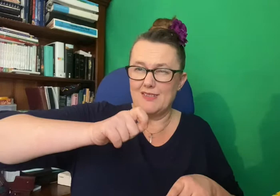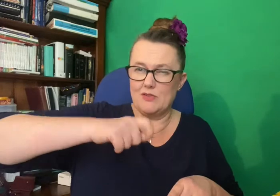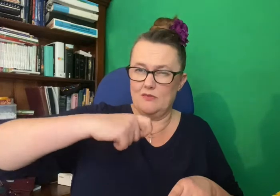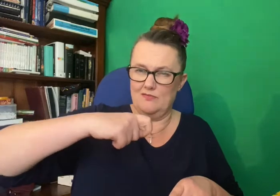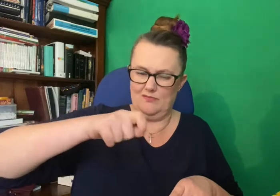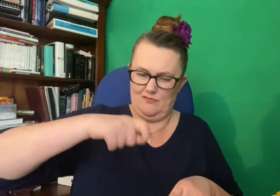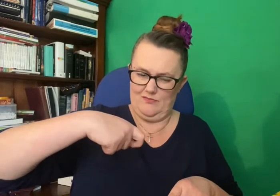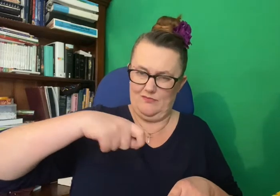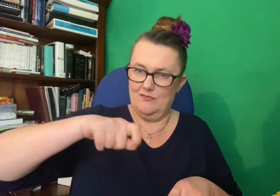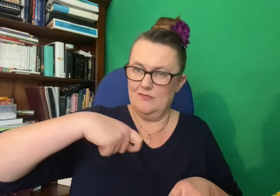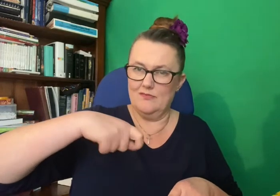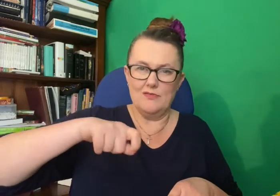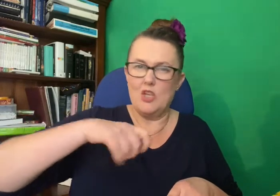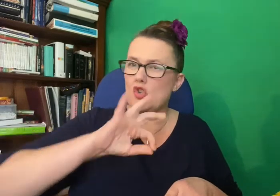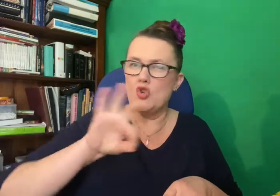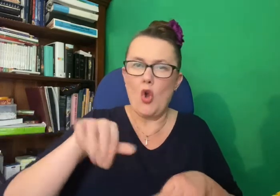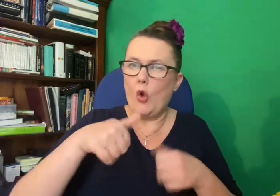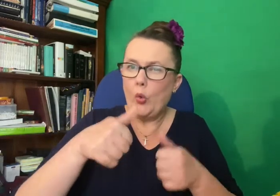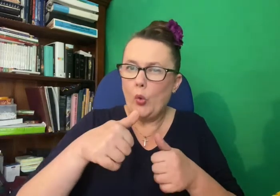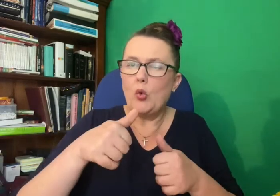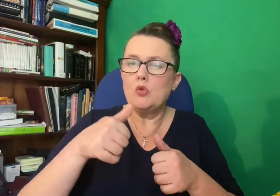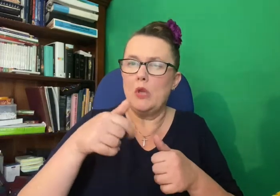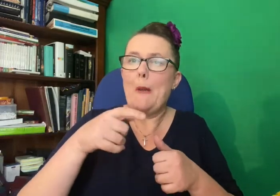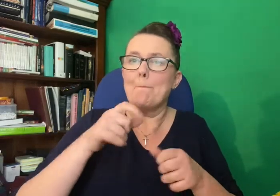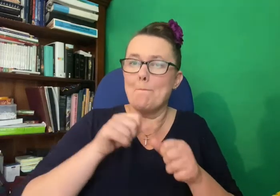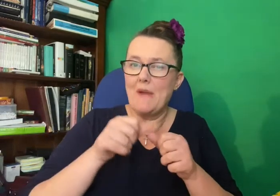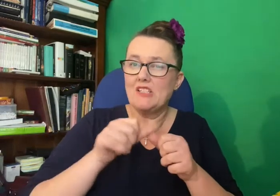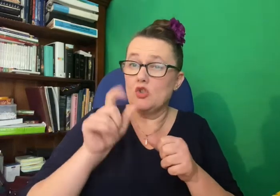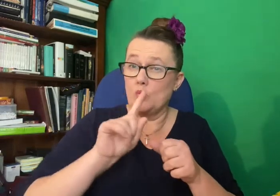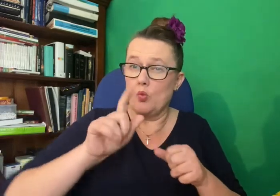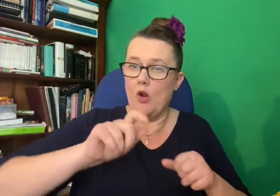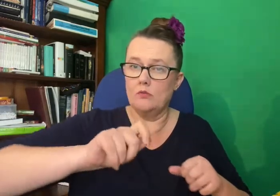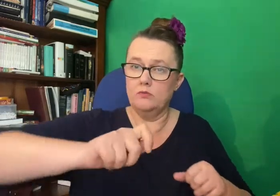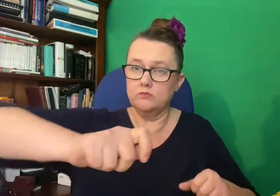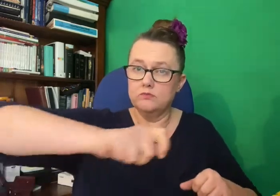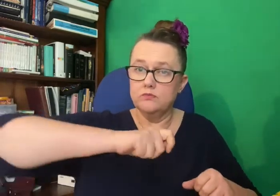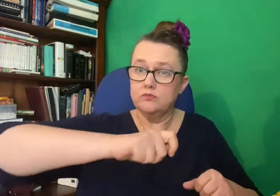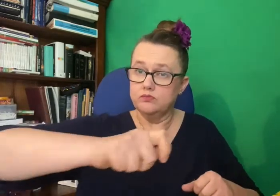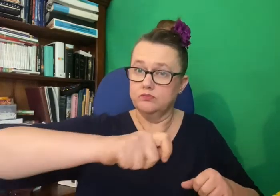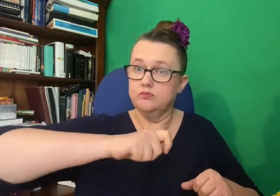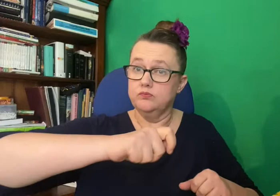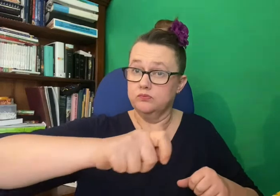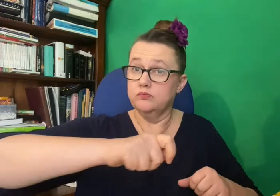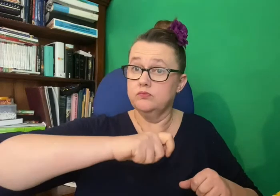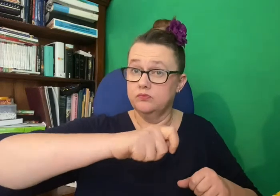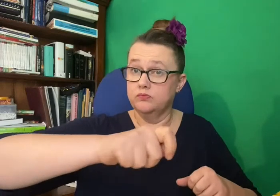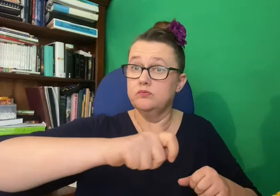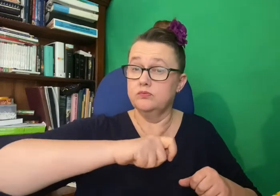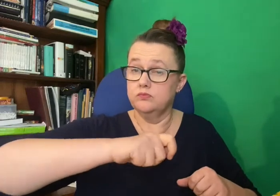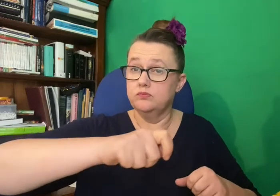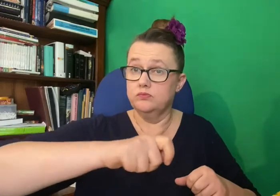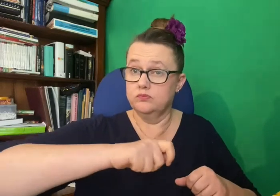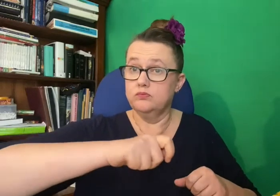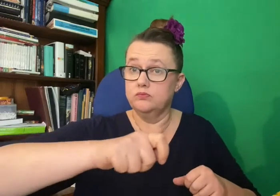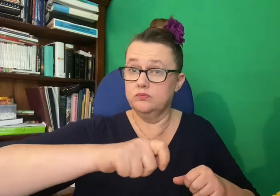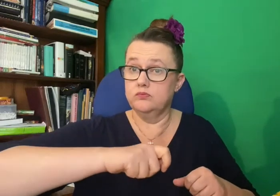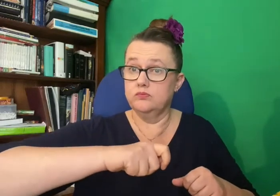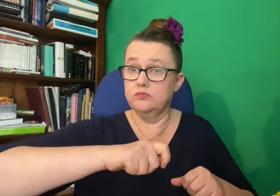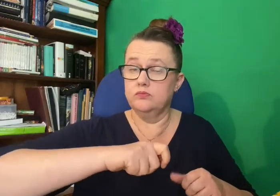And also remember, when you hold your pencil, for shading it's not good to hold the pencil and twist from your wrist. It's